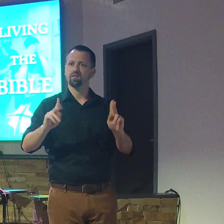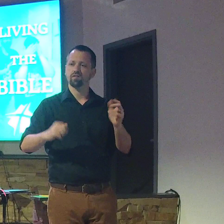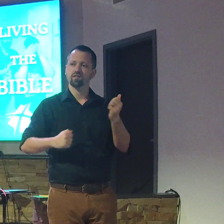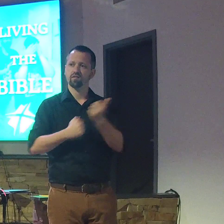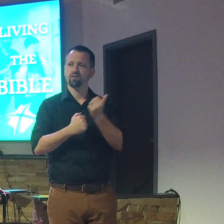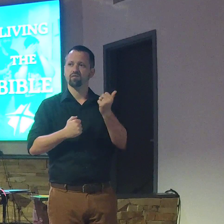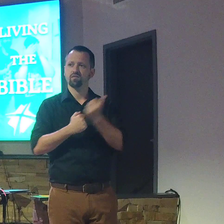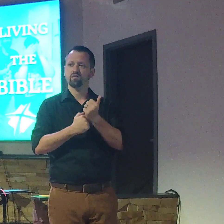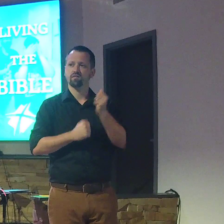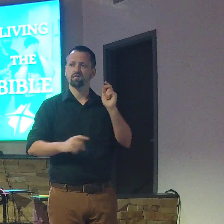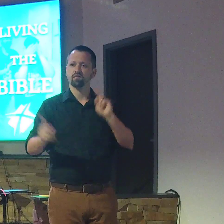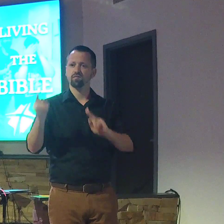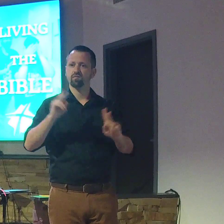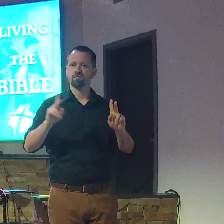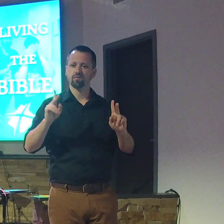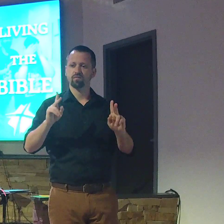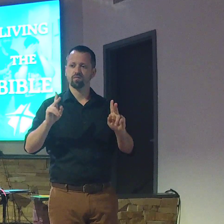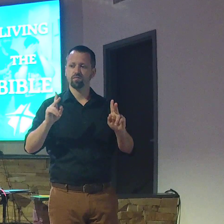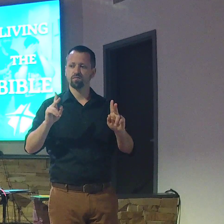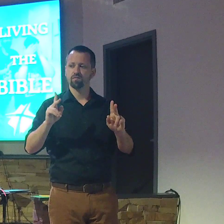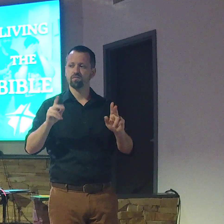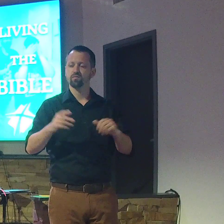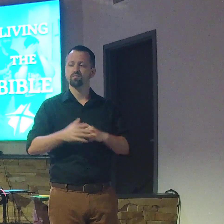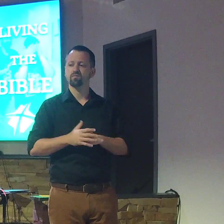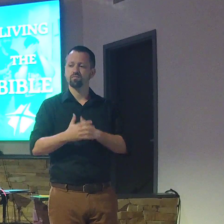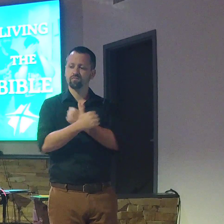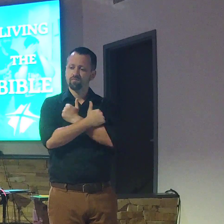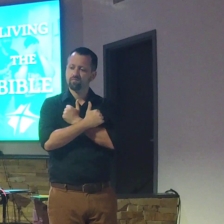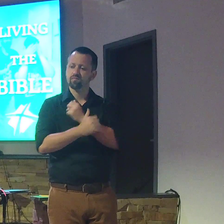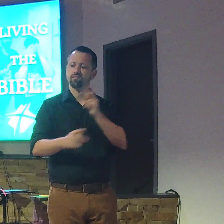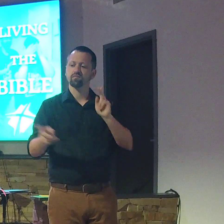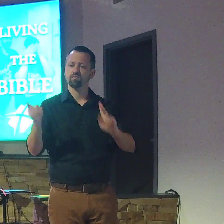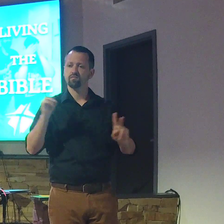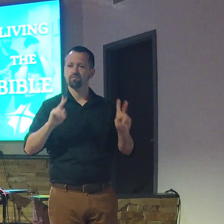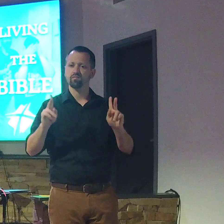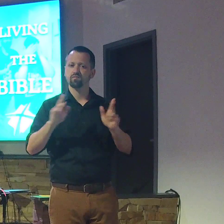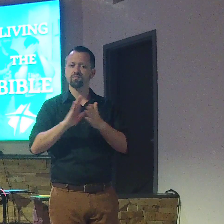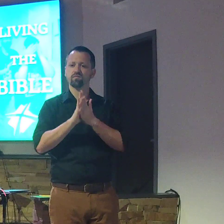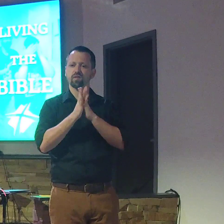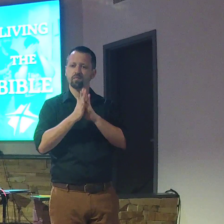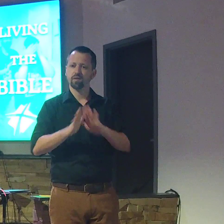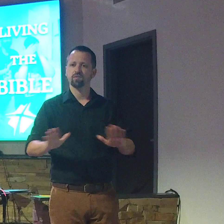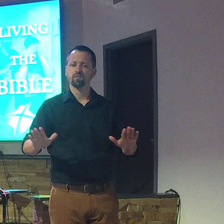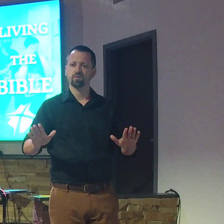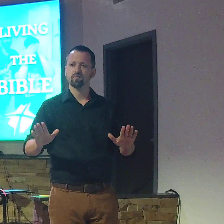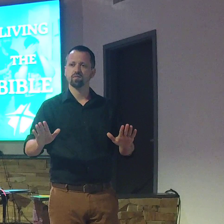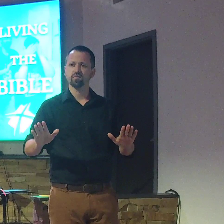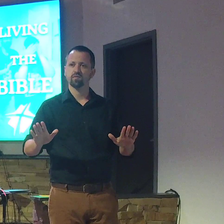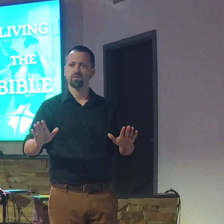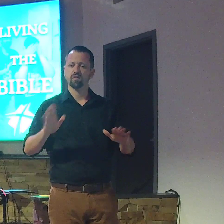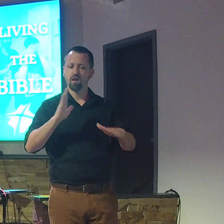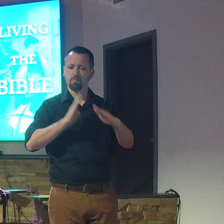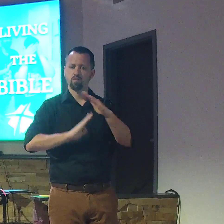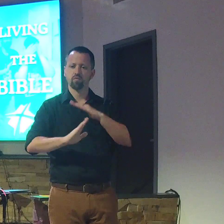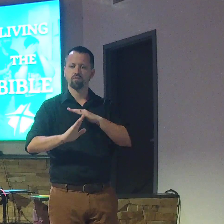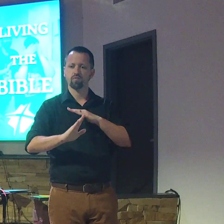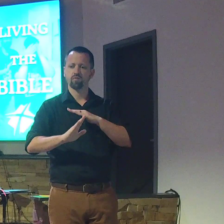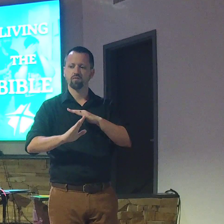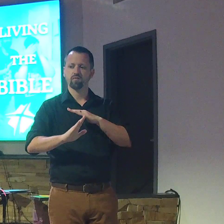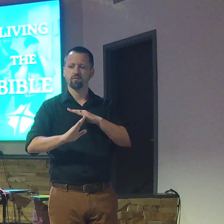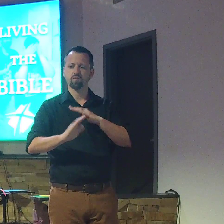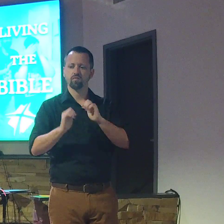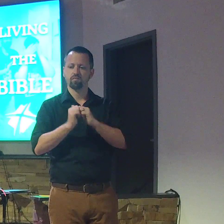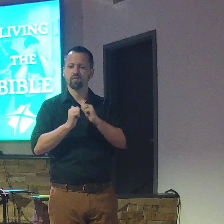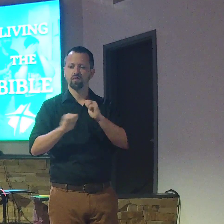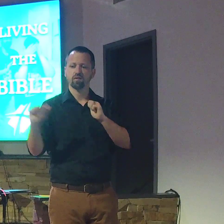supportive, cooperative, loving, peaceful, humble with